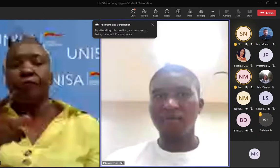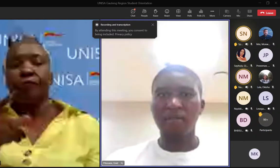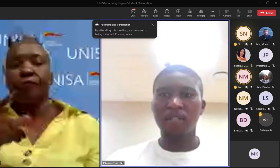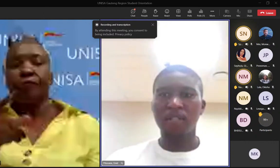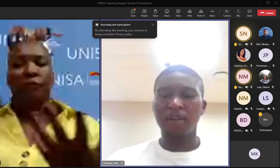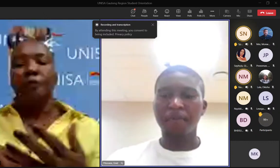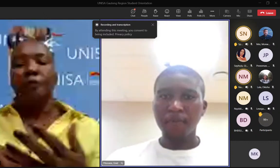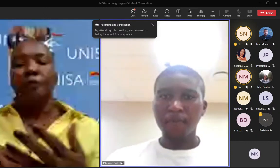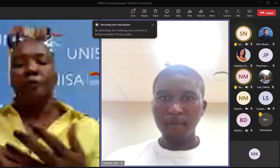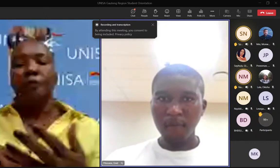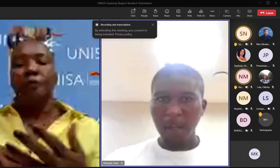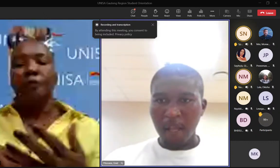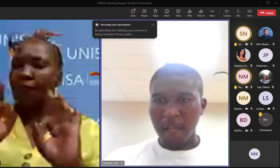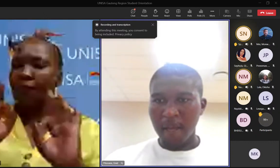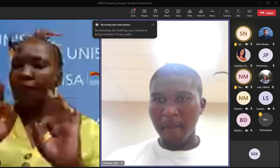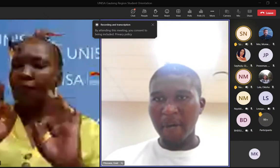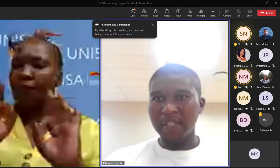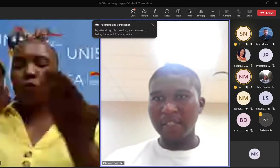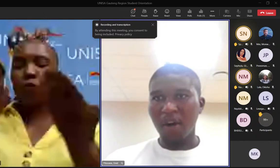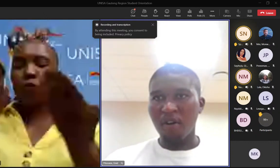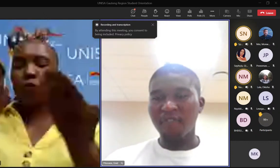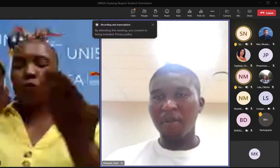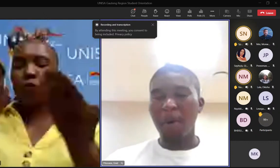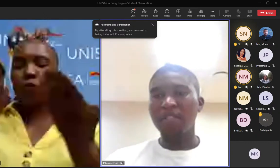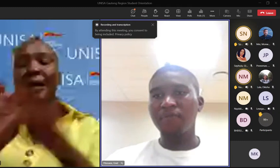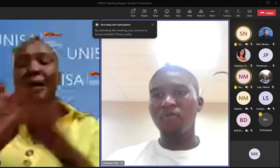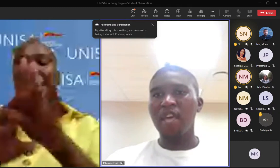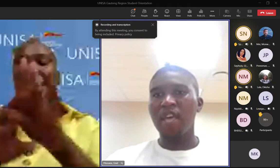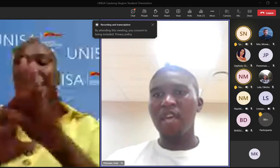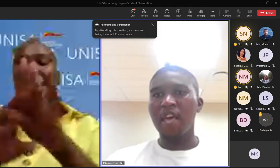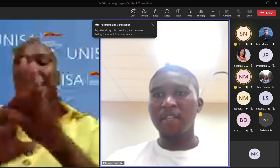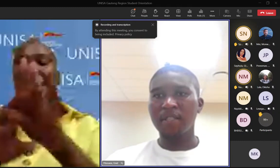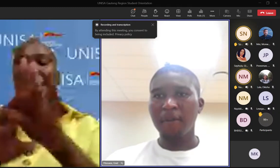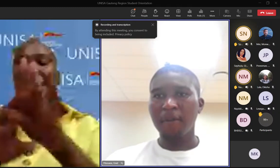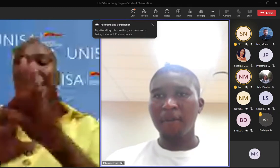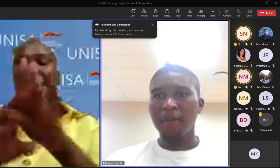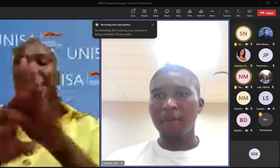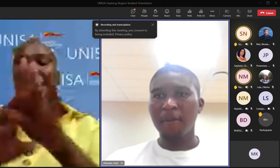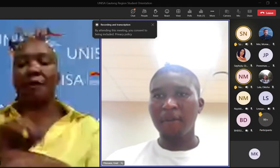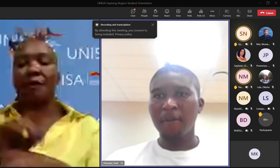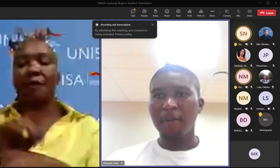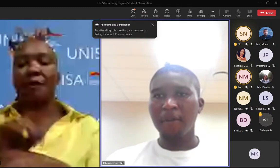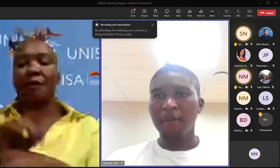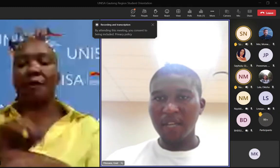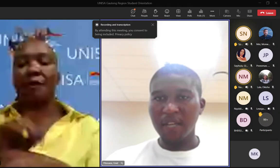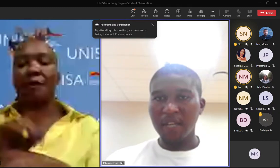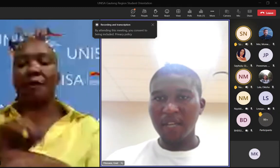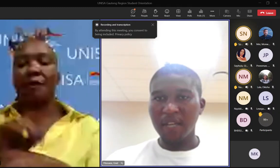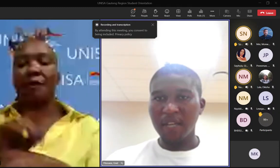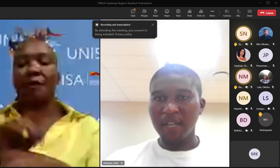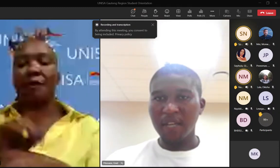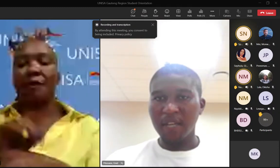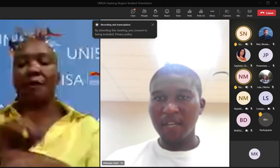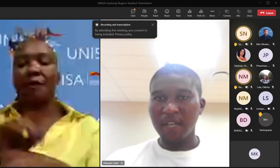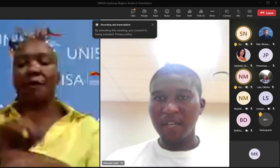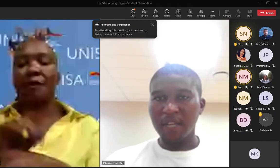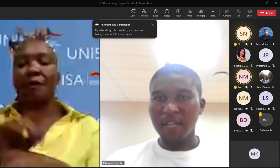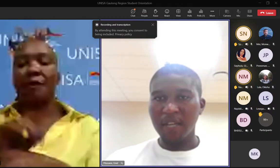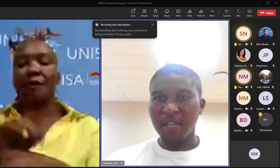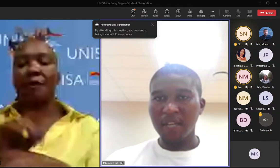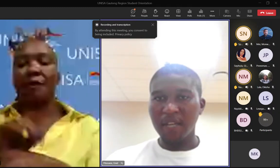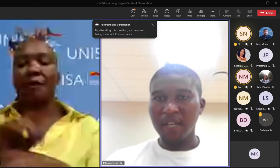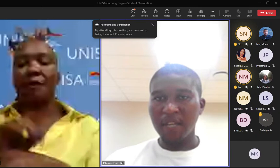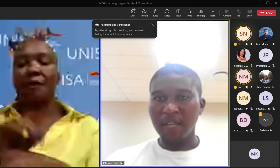to serve in the student representative concept but over the past few years as I've also